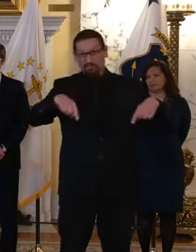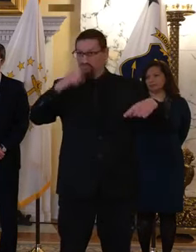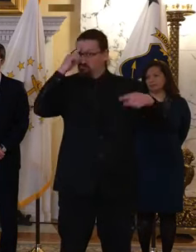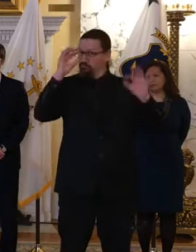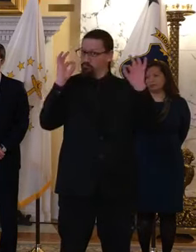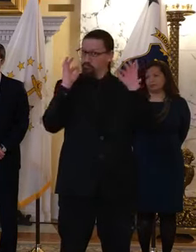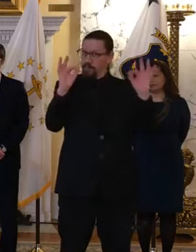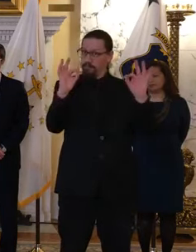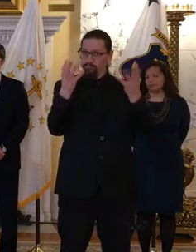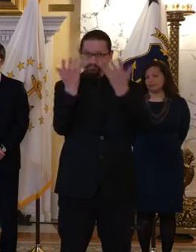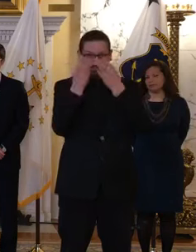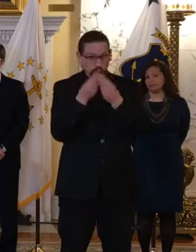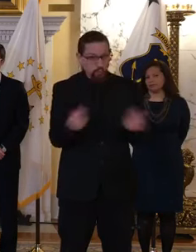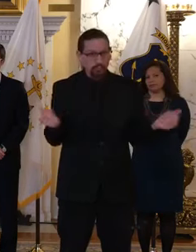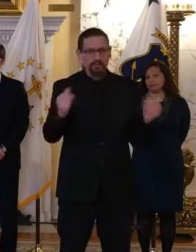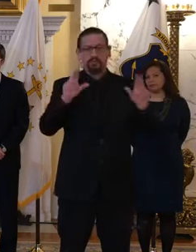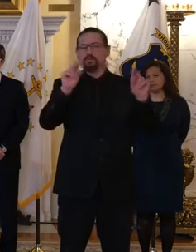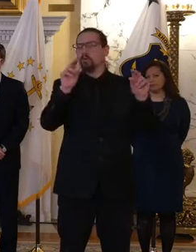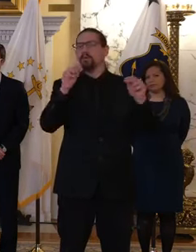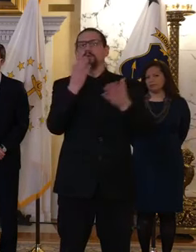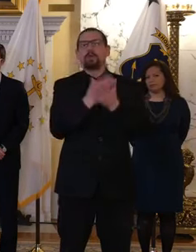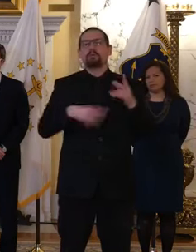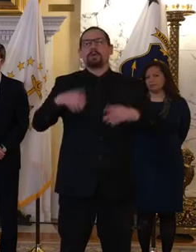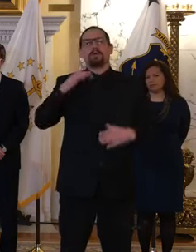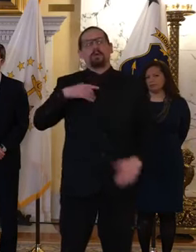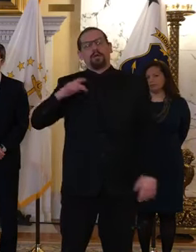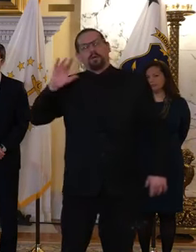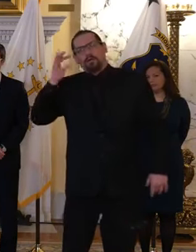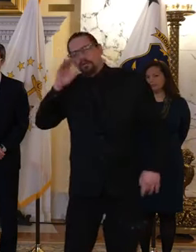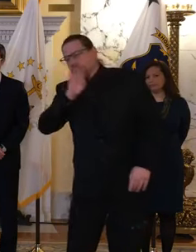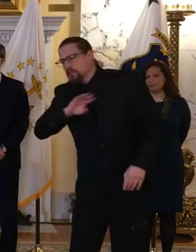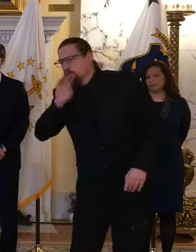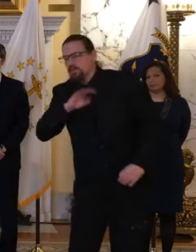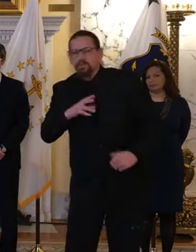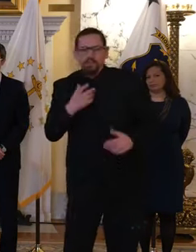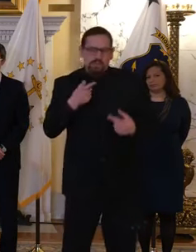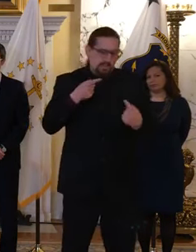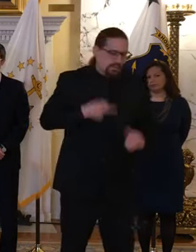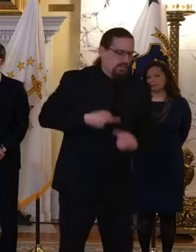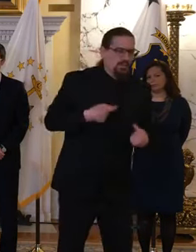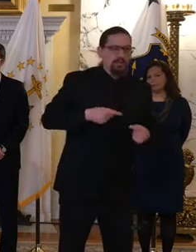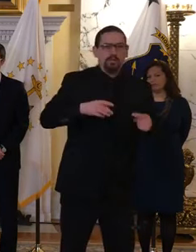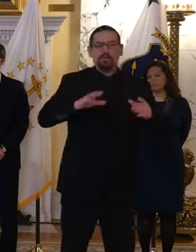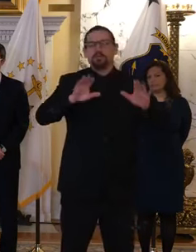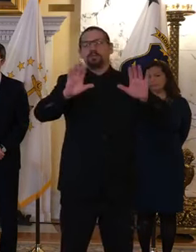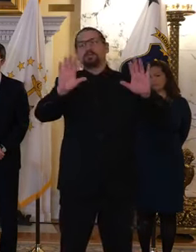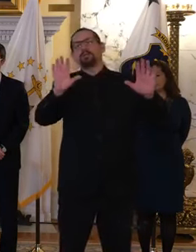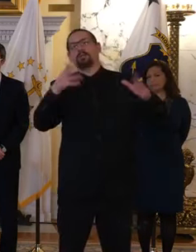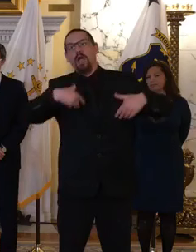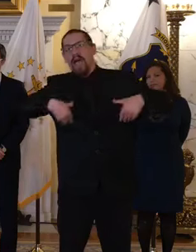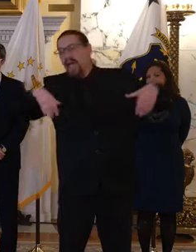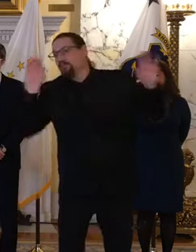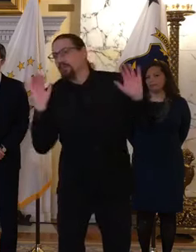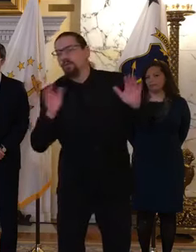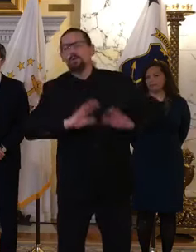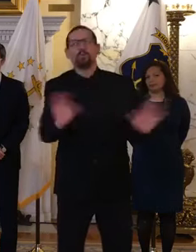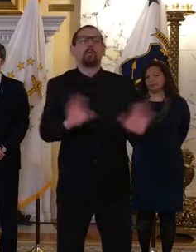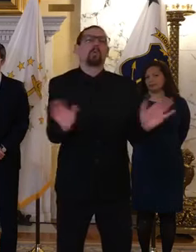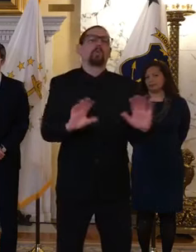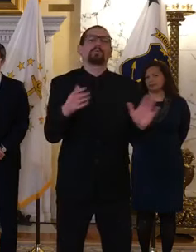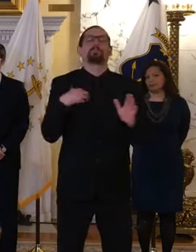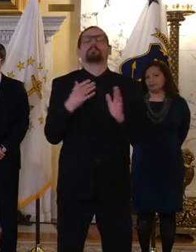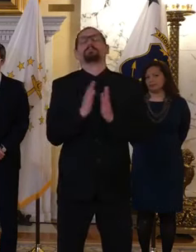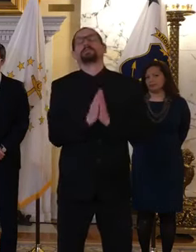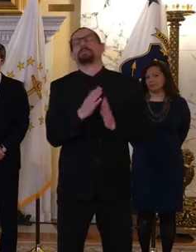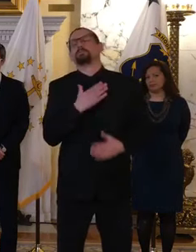is too hard. And I'm just asking you to power through it for the good of the state, to keep us all healthy, safe, and